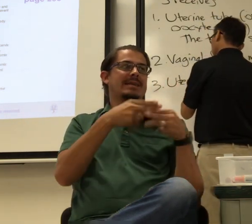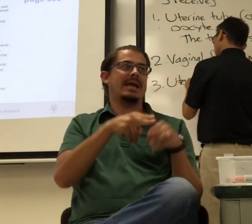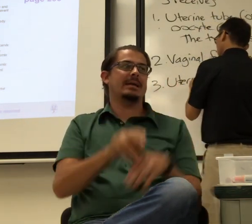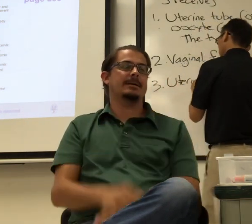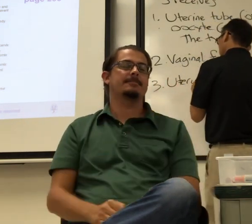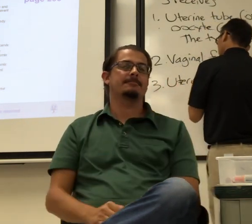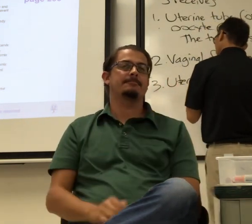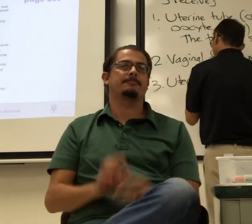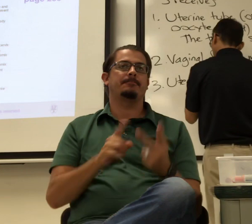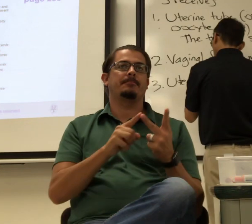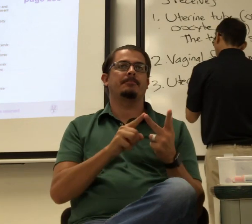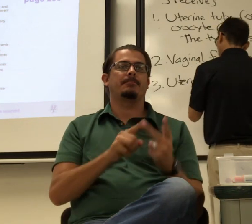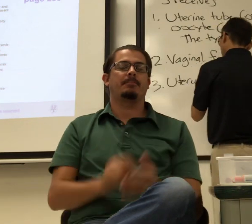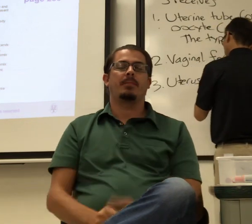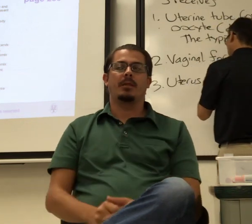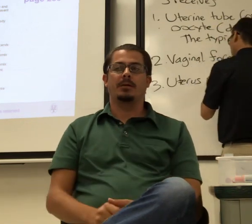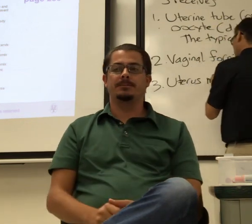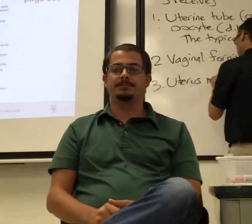Uterus